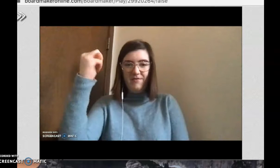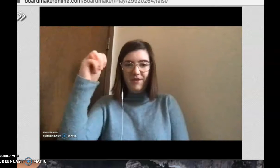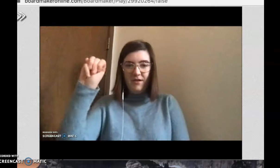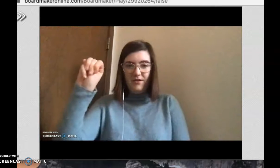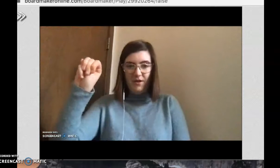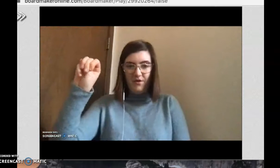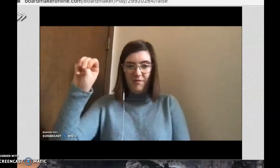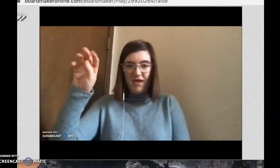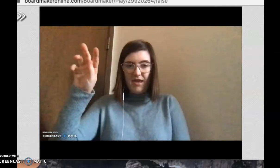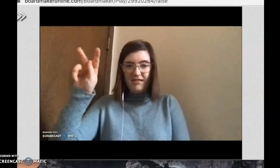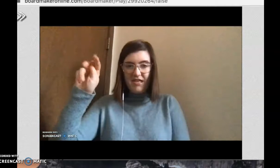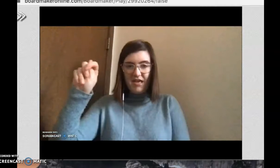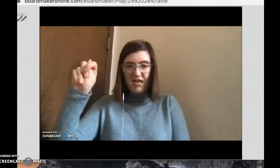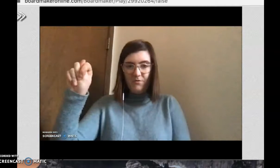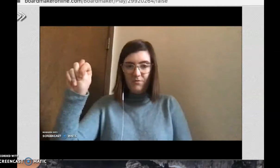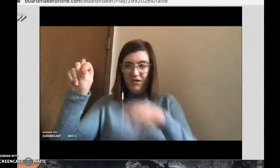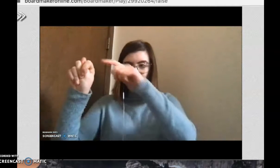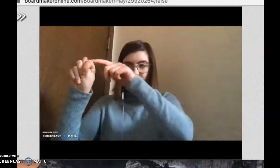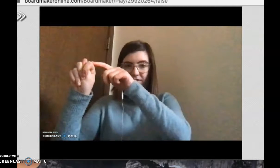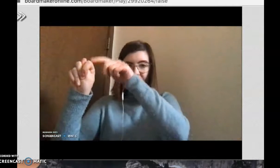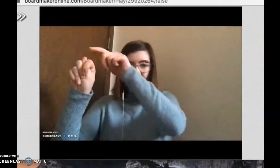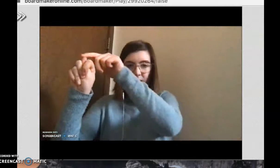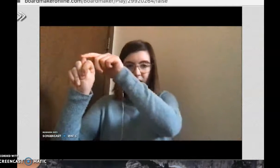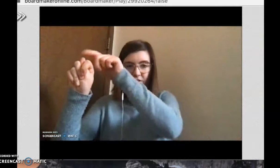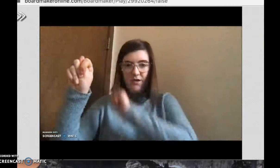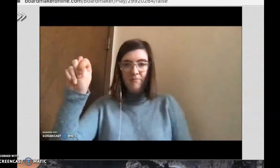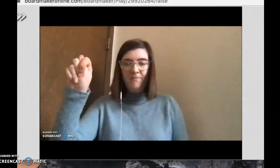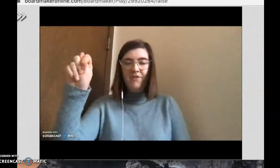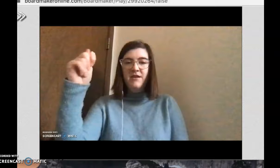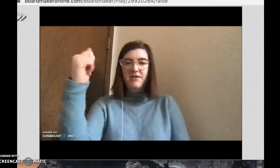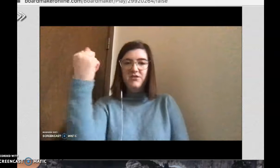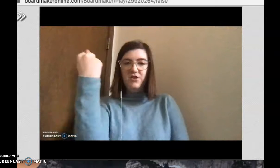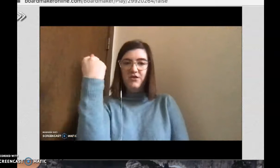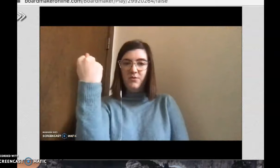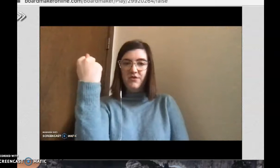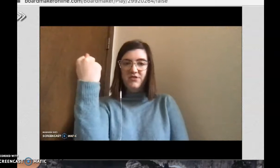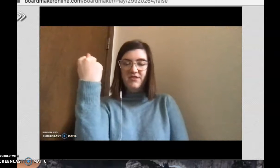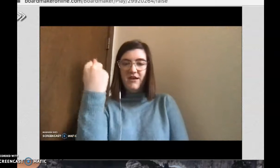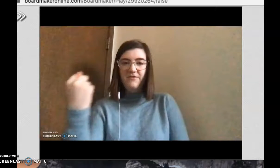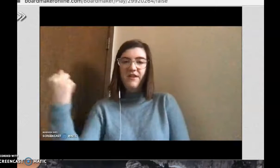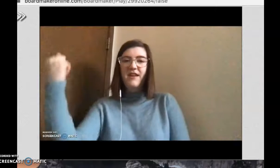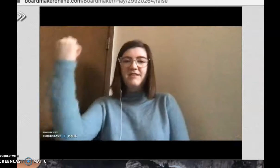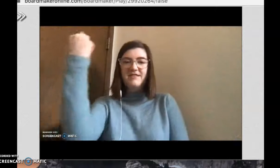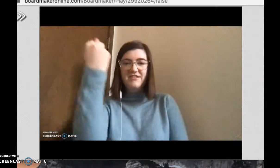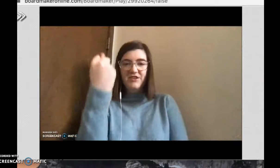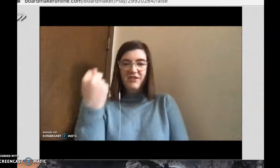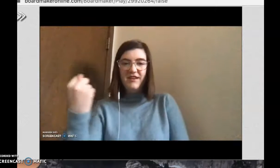Ready? Now we're going to make a T, which is one finger in your thumb. Turn it towards yourself and circle